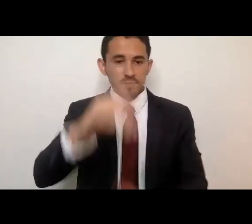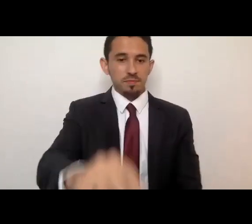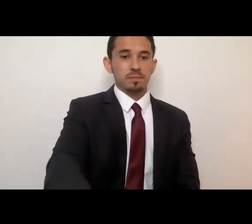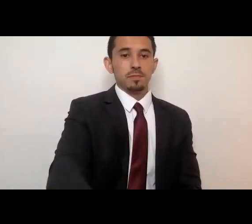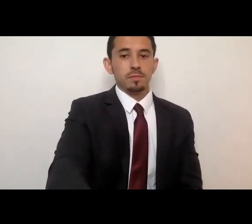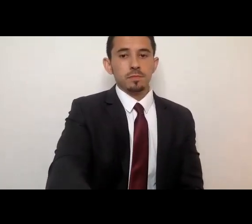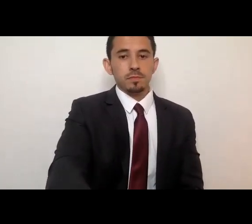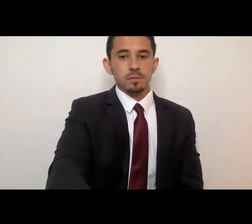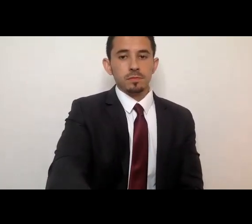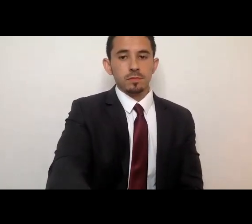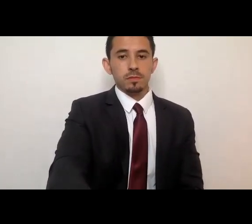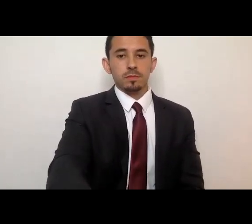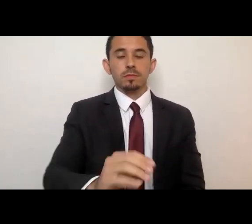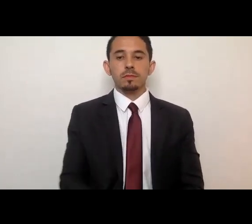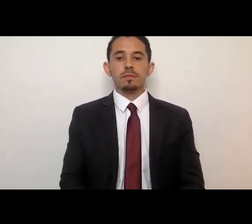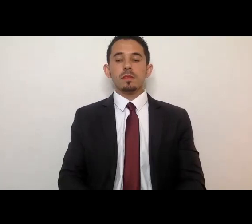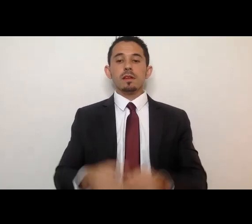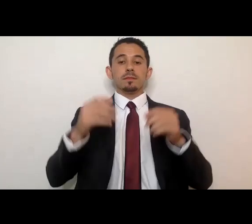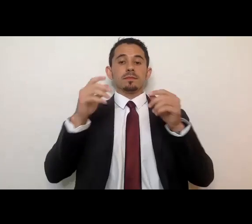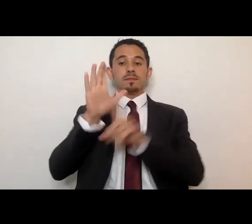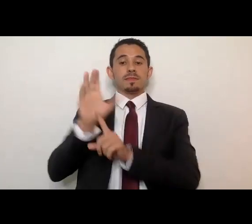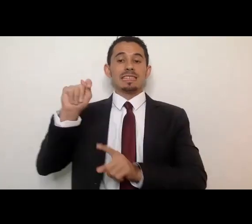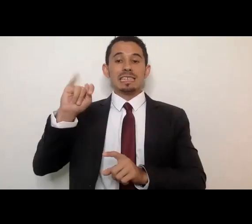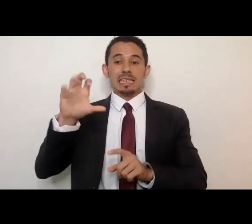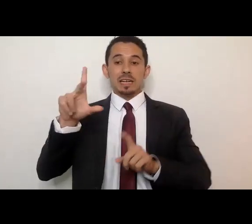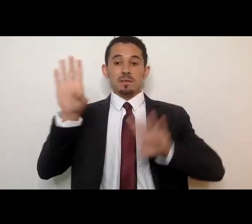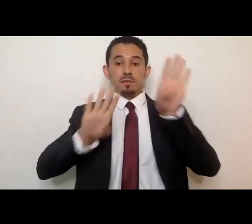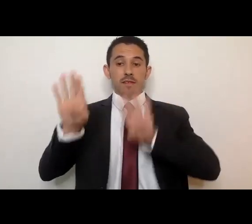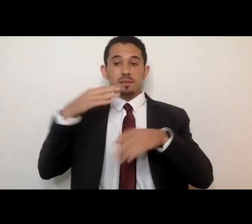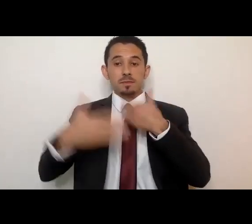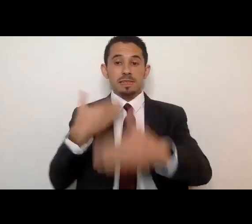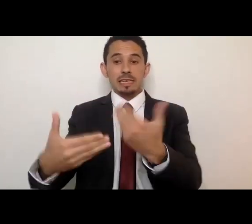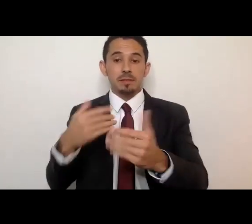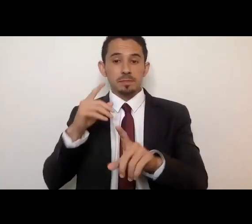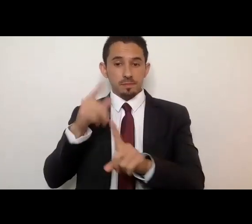The expansion of ticks is going to lead to a greater incidence of disease.